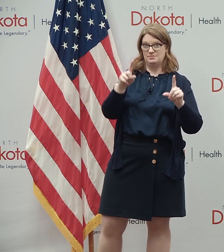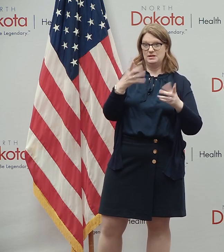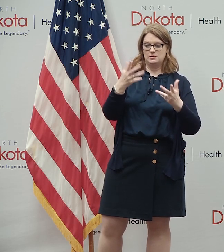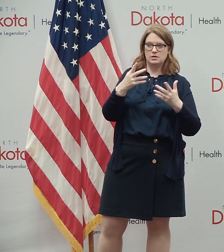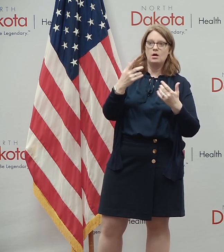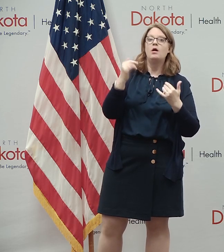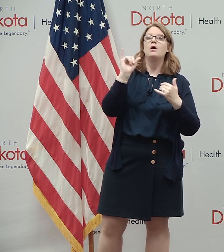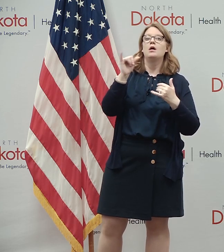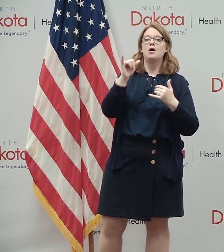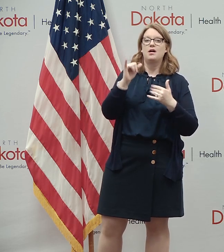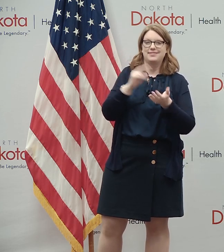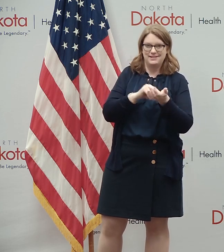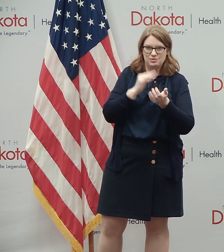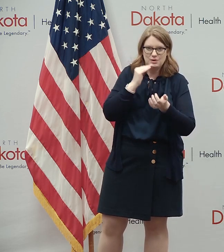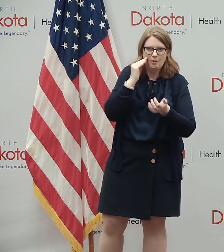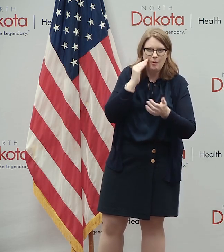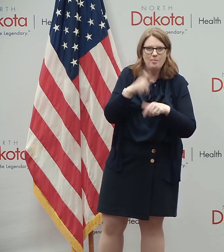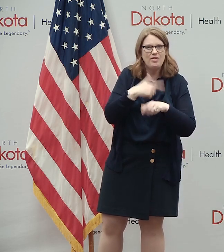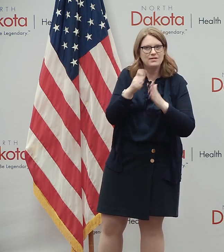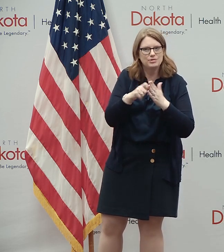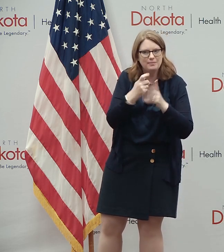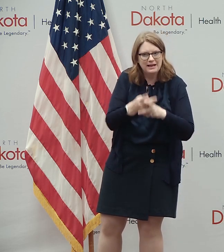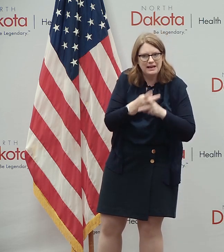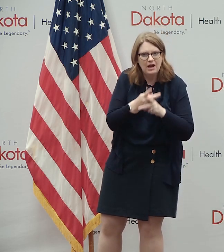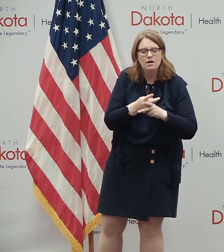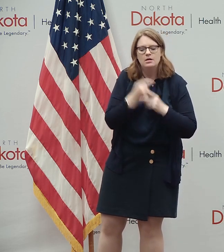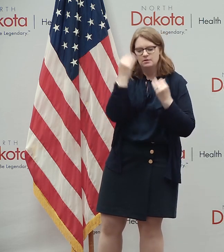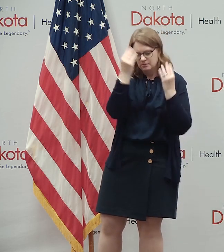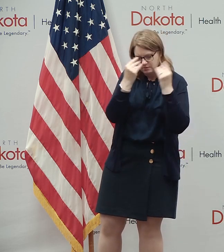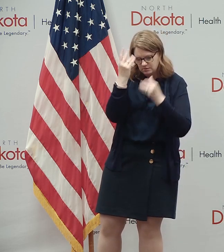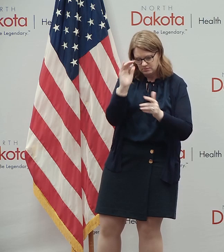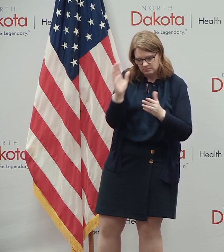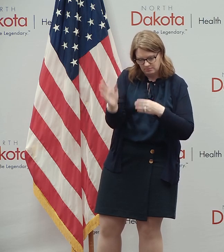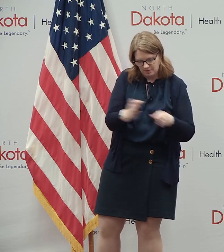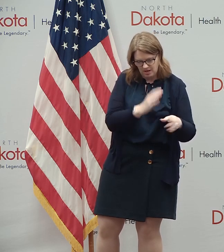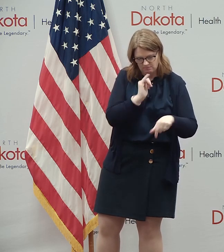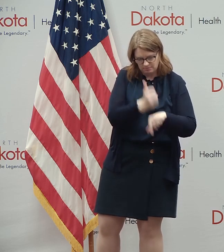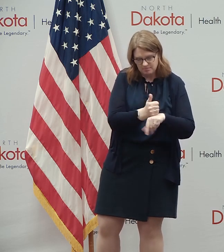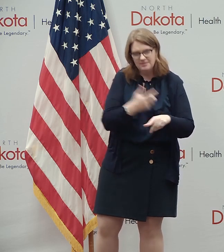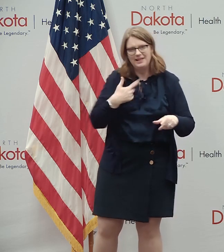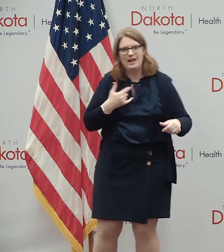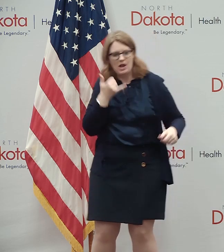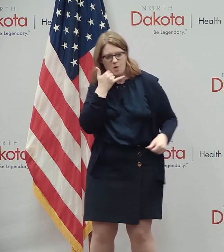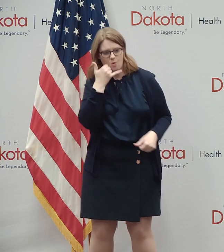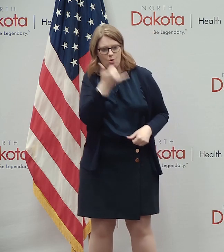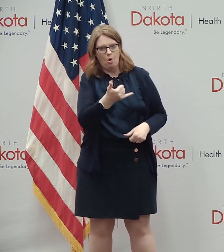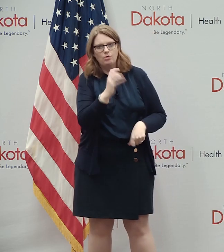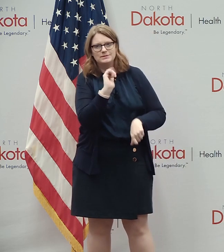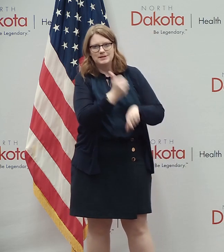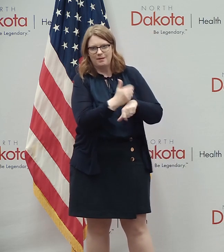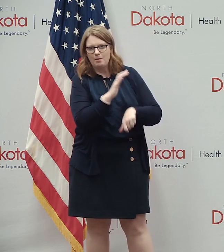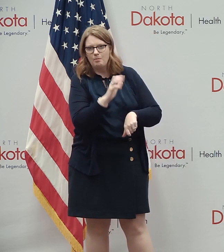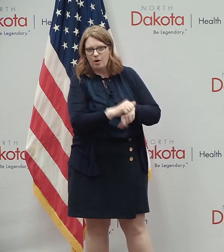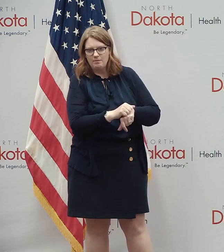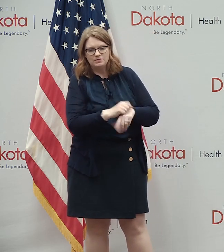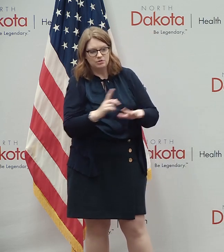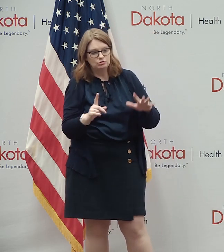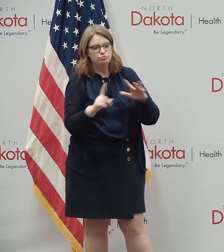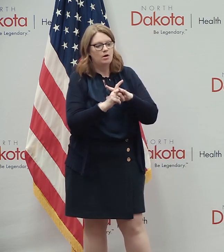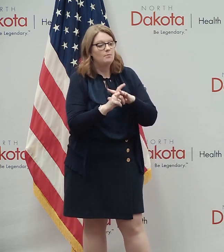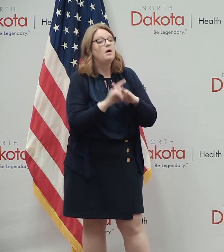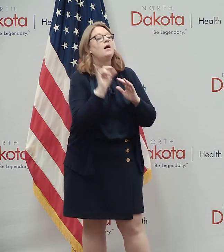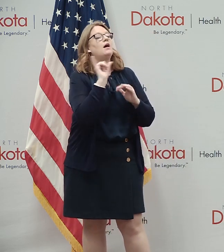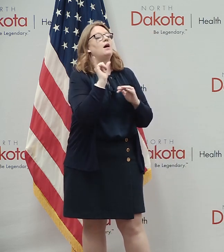them a little bit of time and then call them and see when you can make an appointment. And again, do that in a way where, again, you're respecting that